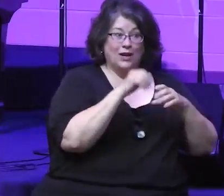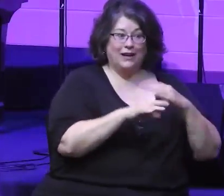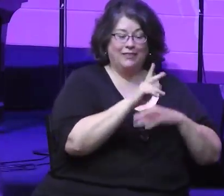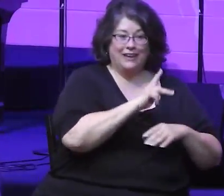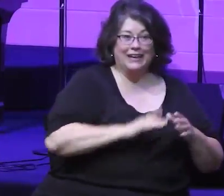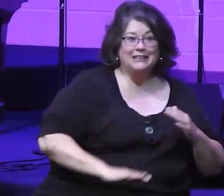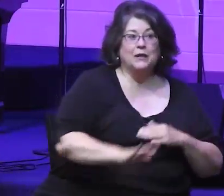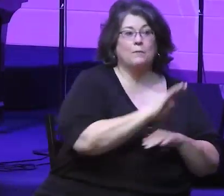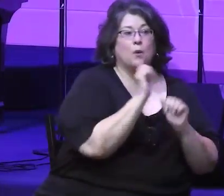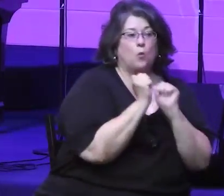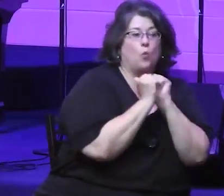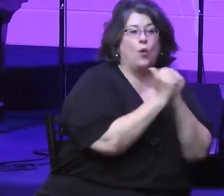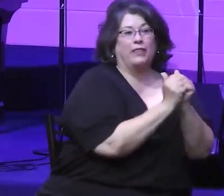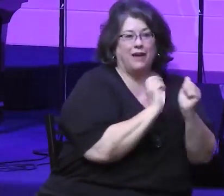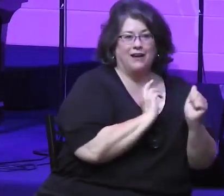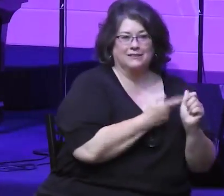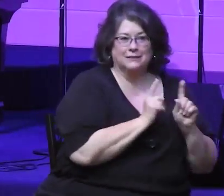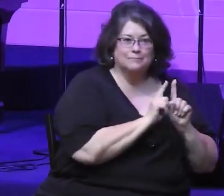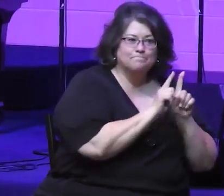kingdom.